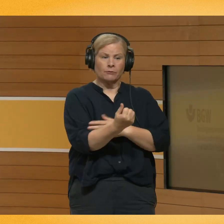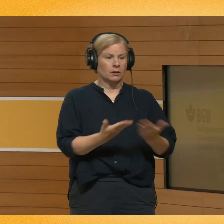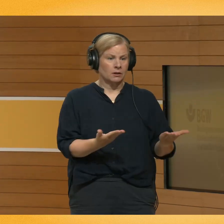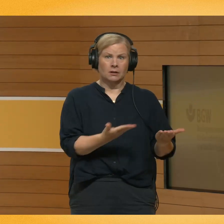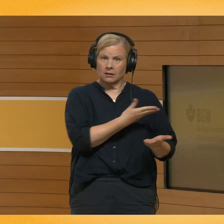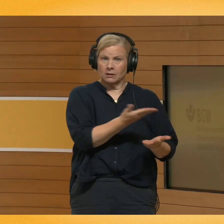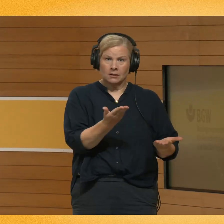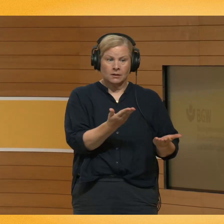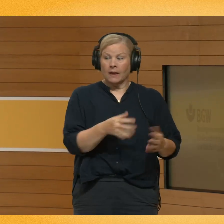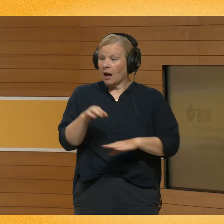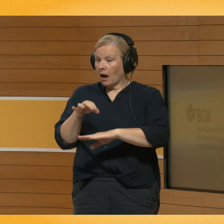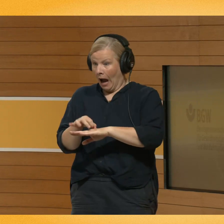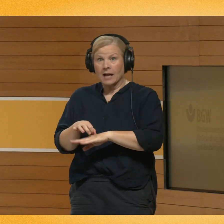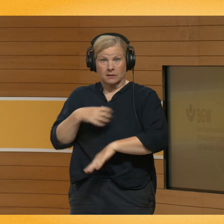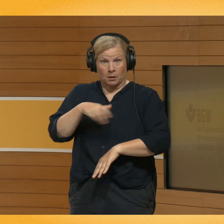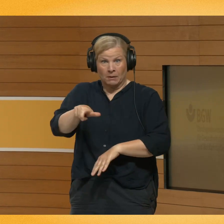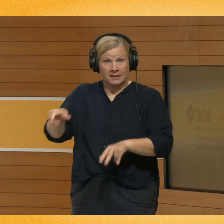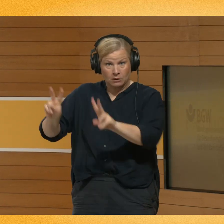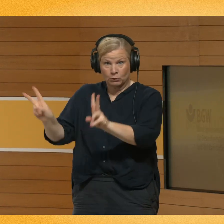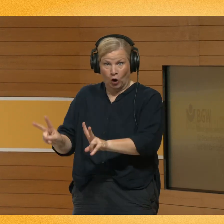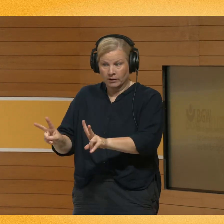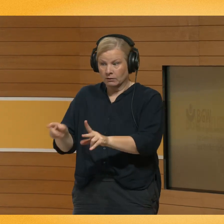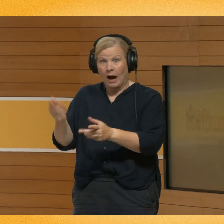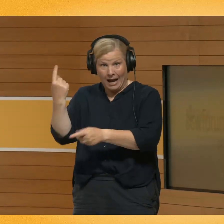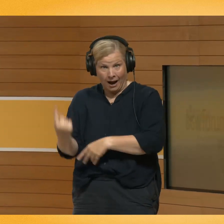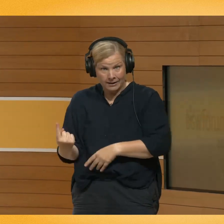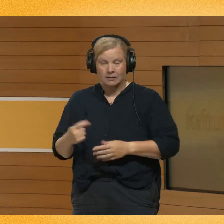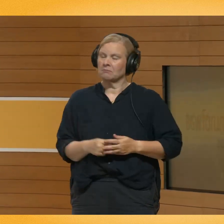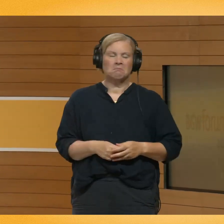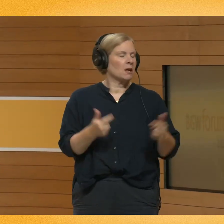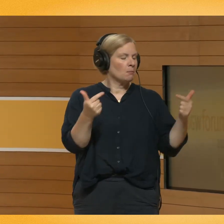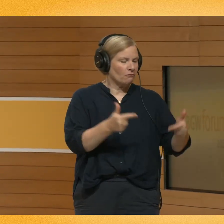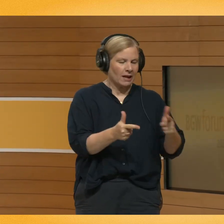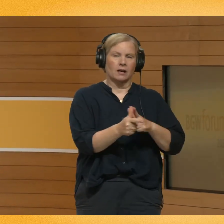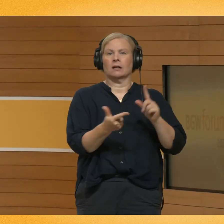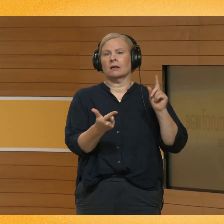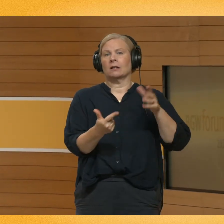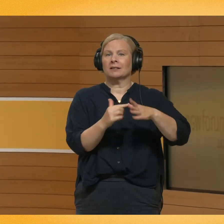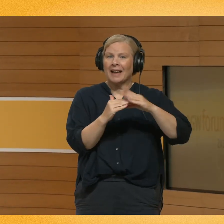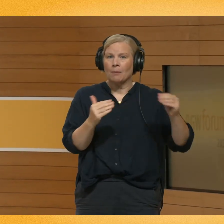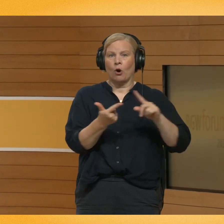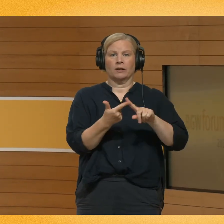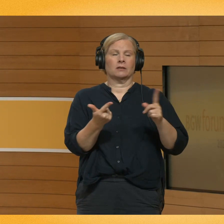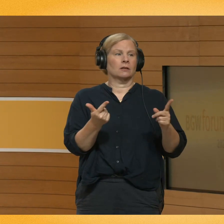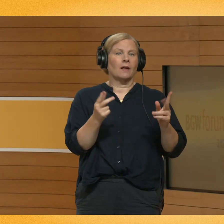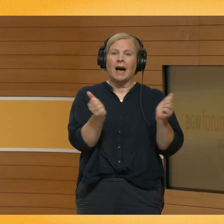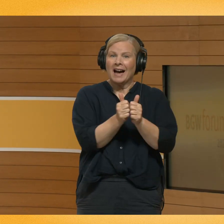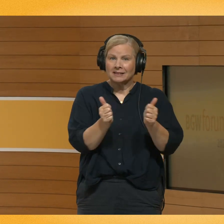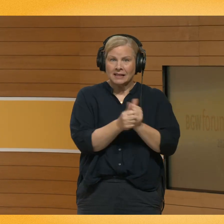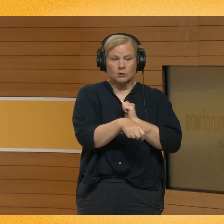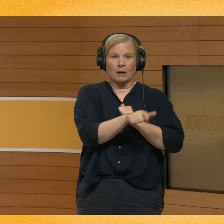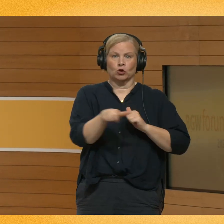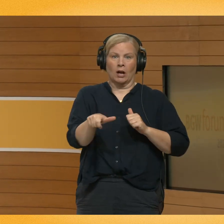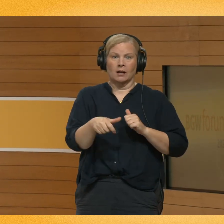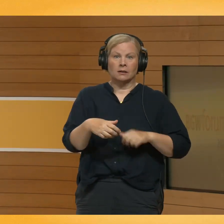nurse, it's the therapist, it's assisting staff, so everything who's caring for the patient. And it's